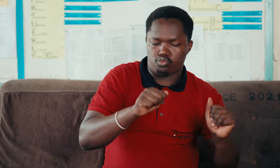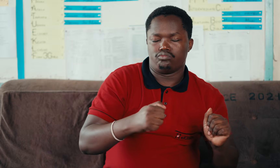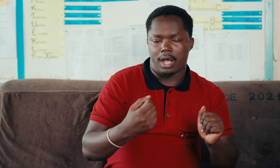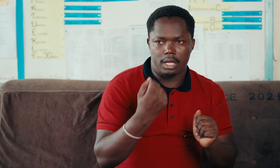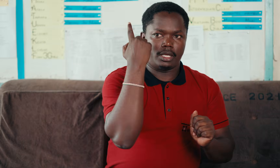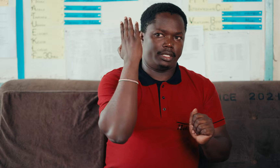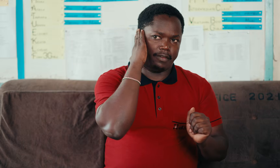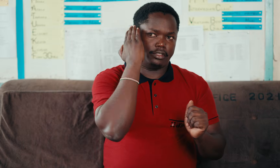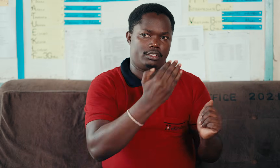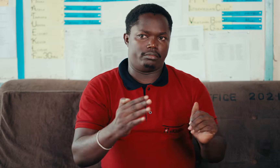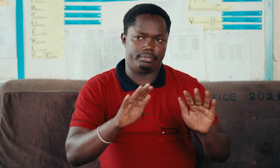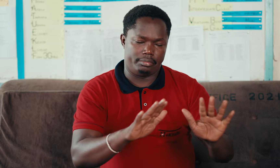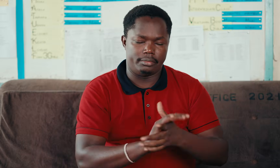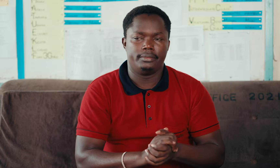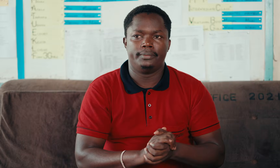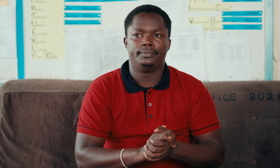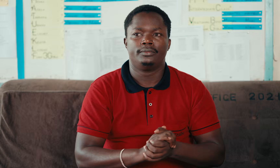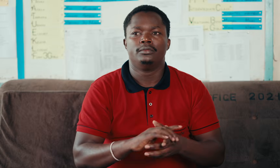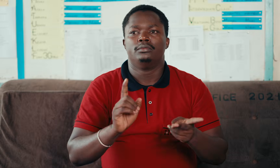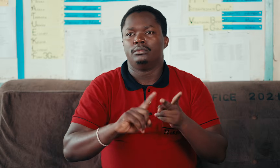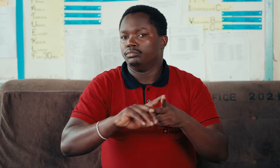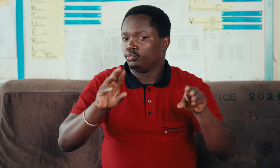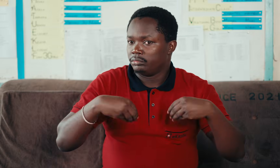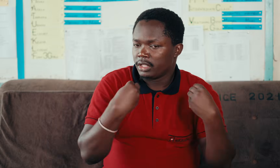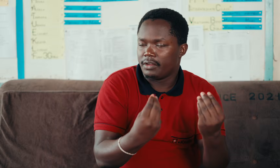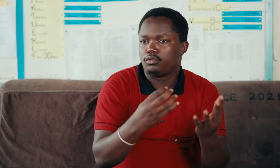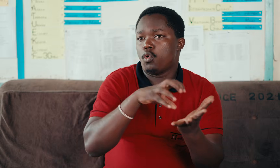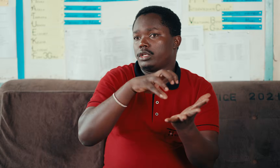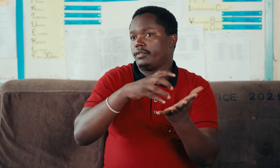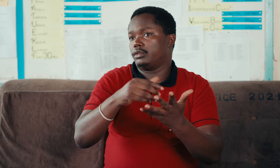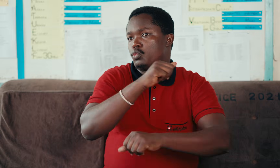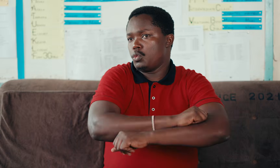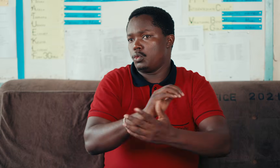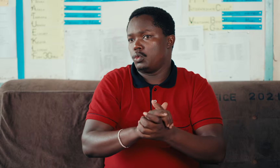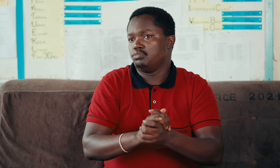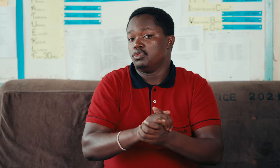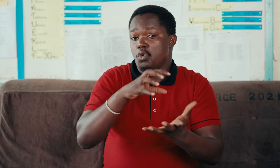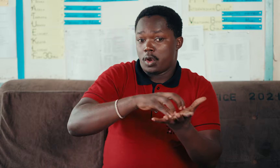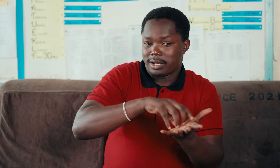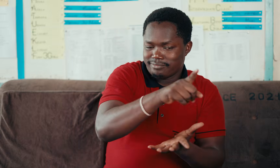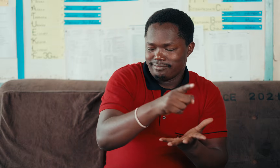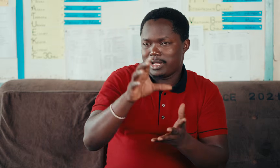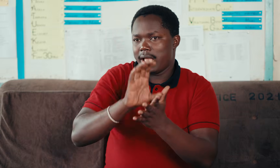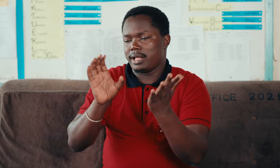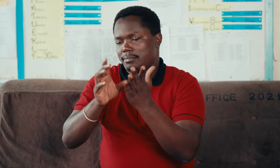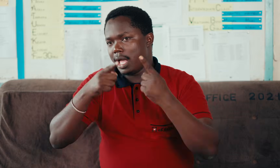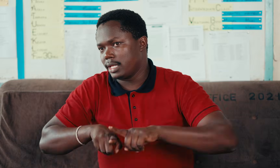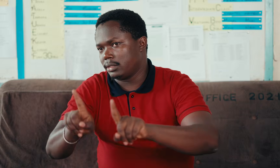that we talked about. A deaf teacher who understands the language and the culture. We also give content to the school. So this content is in